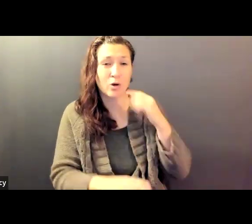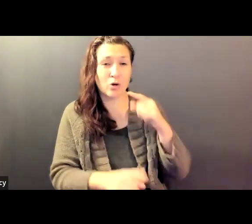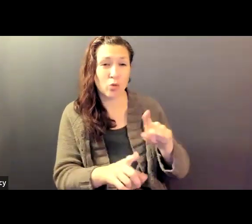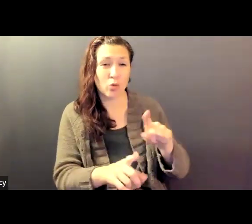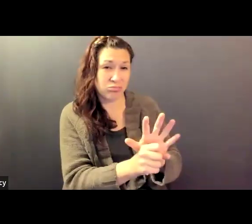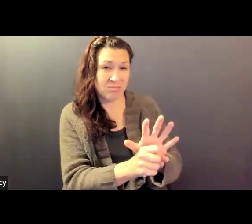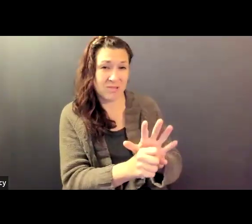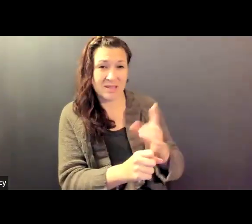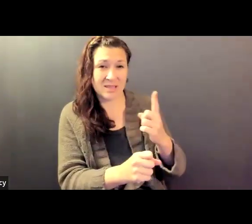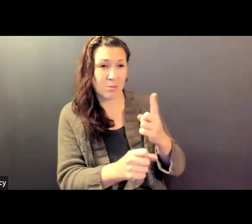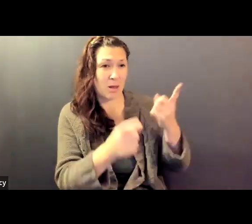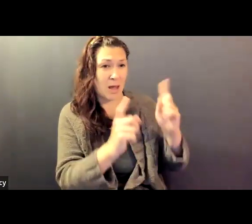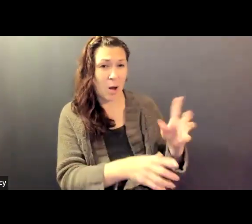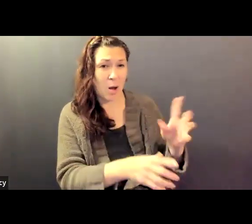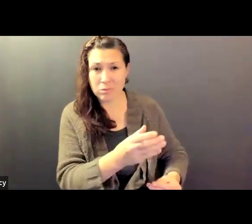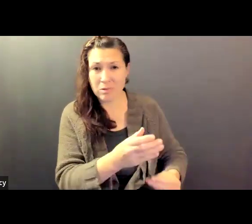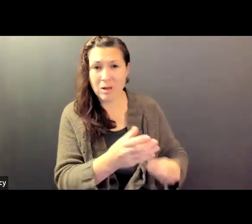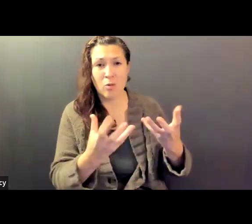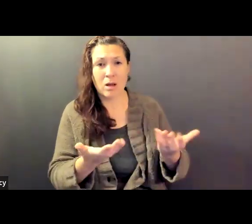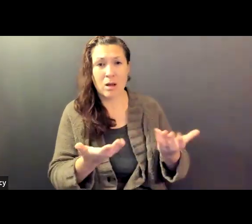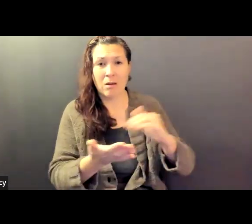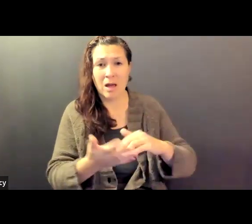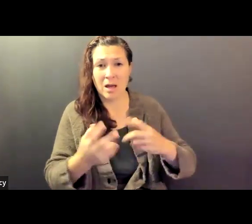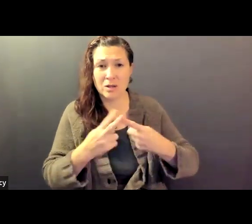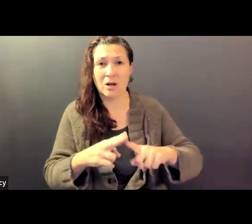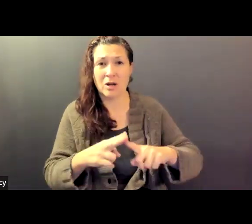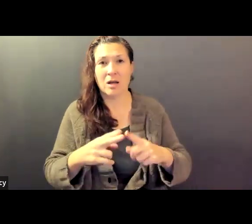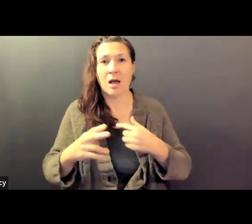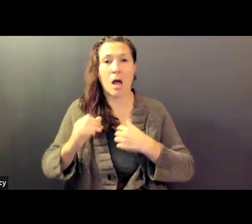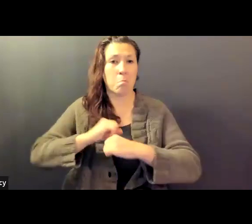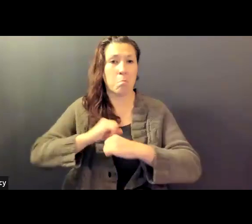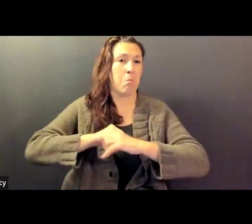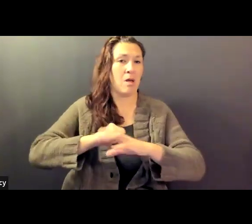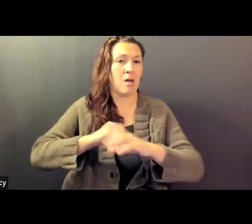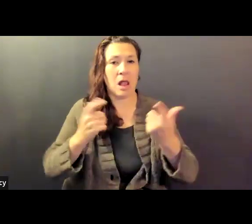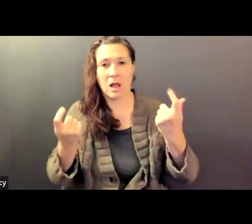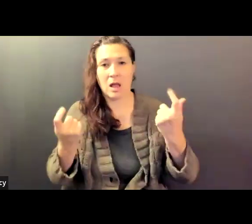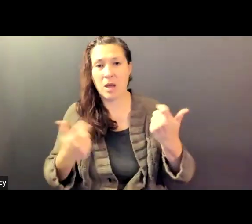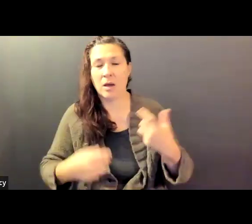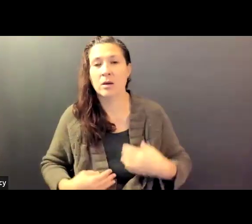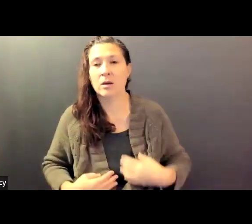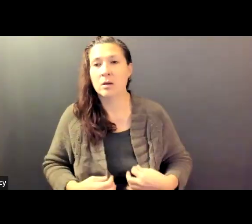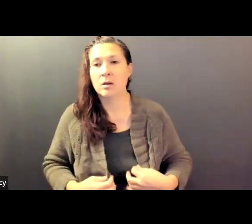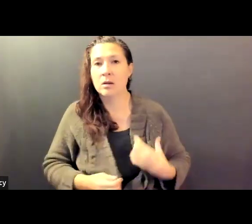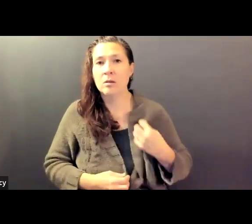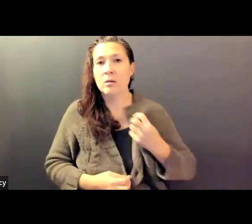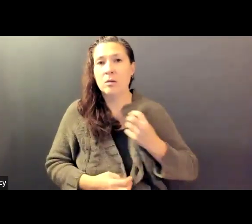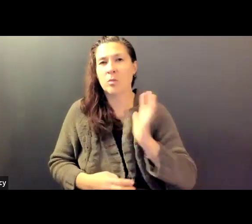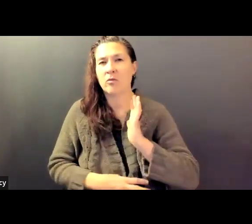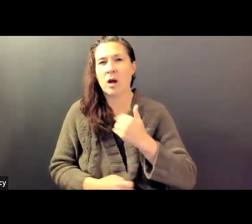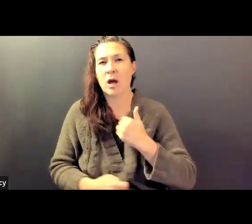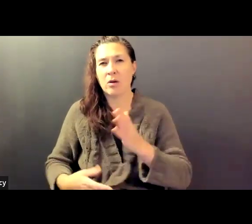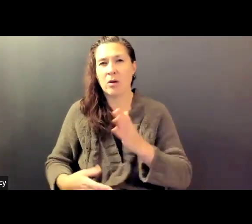love to restart, and this is a sort of plug, but we can figure about it later, is we used to have some school site